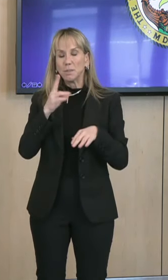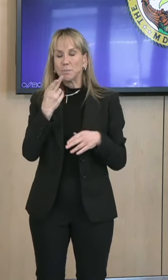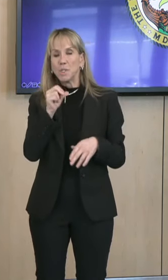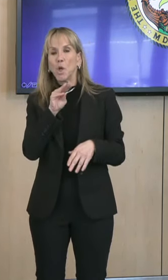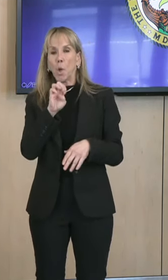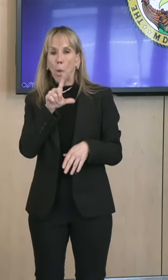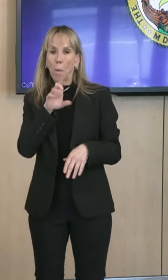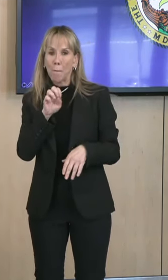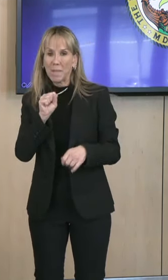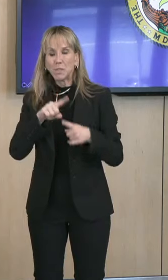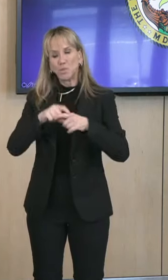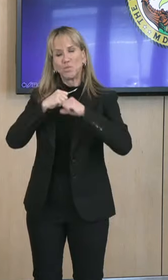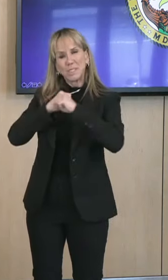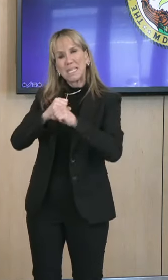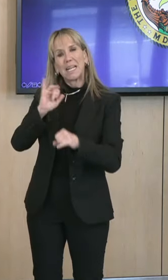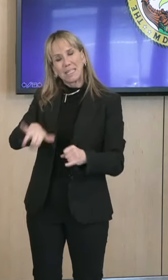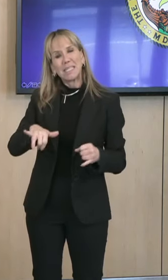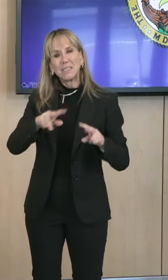vulnerable population.